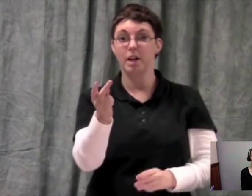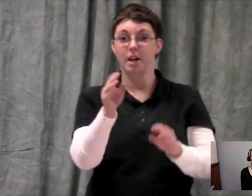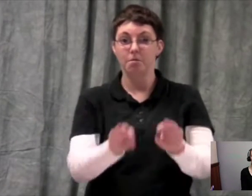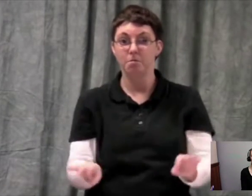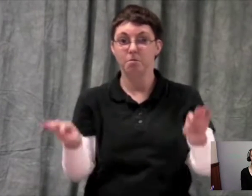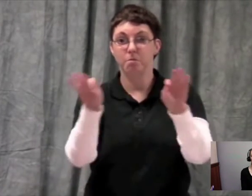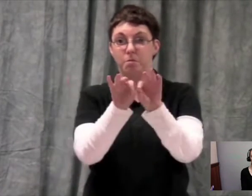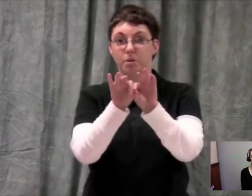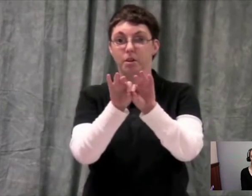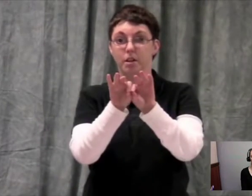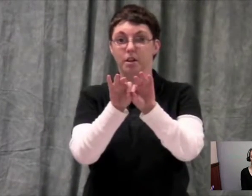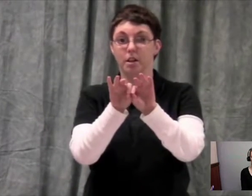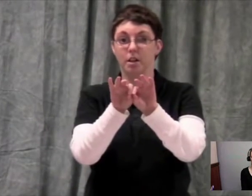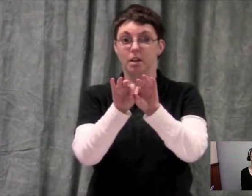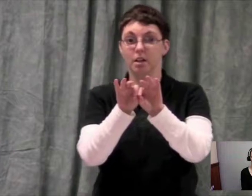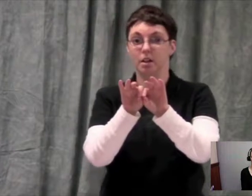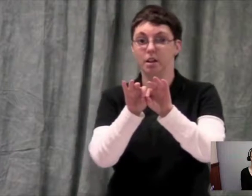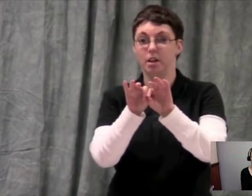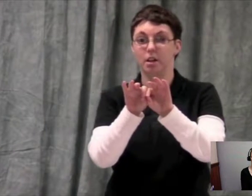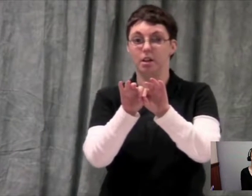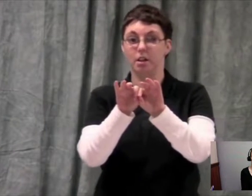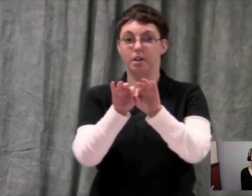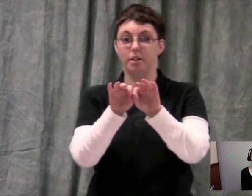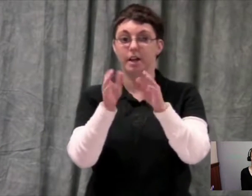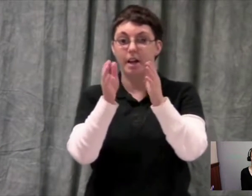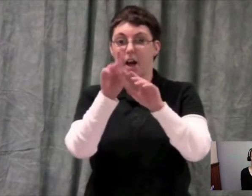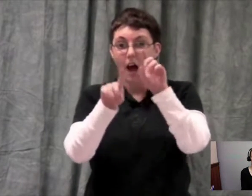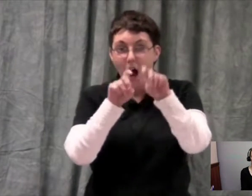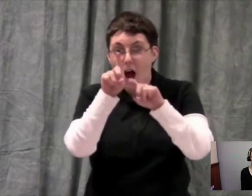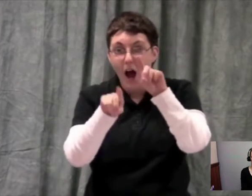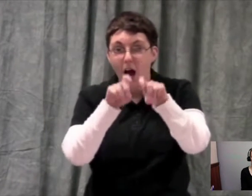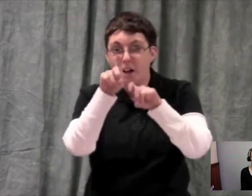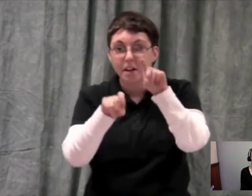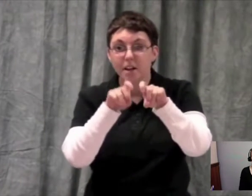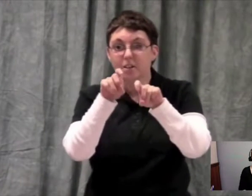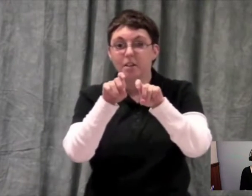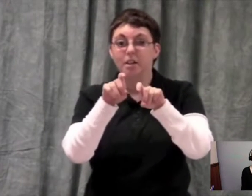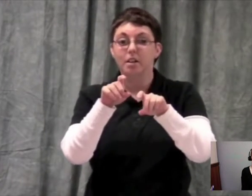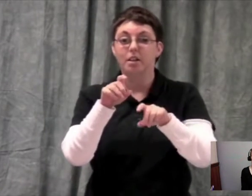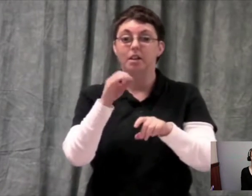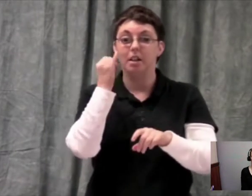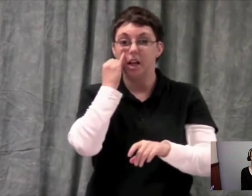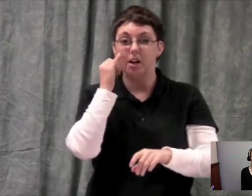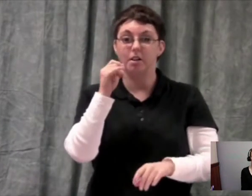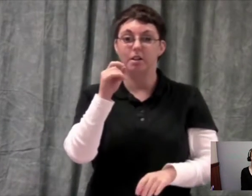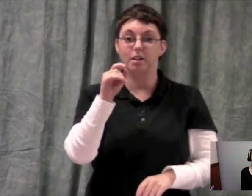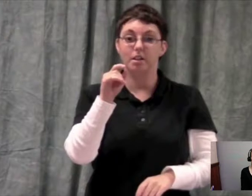The next step is making sure that the interpreter or yourself is close enough so that you can ask questions. You